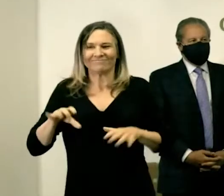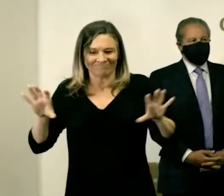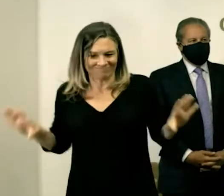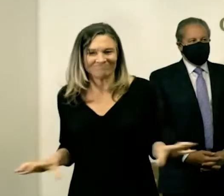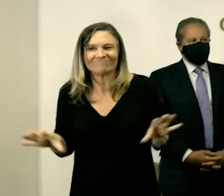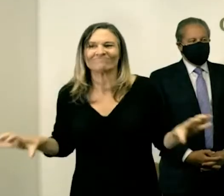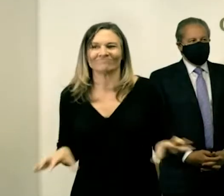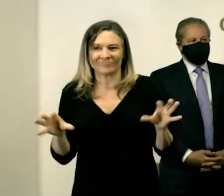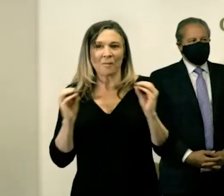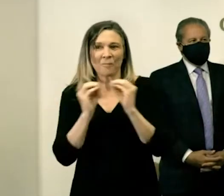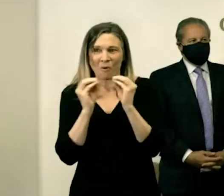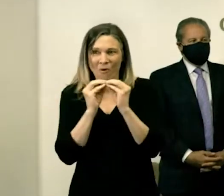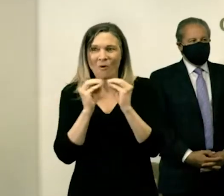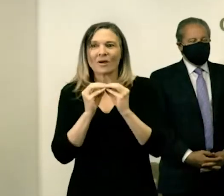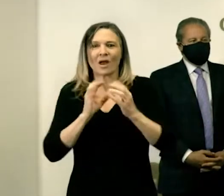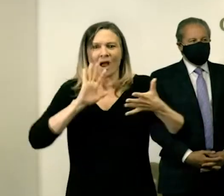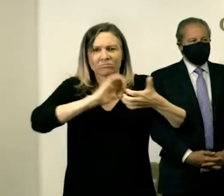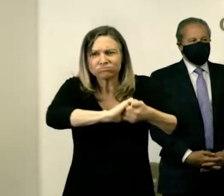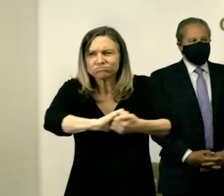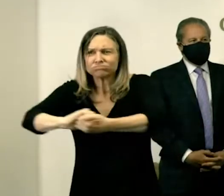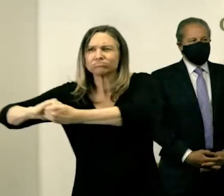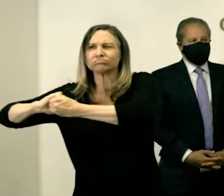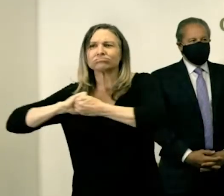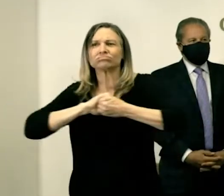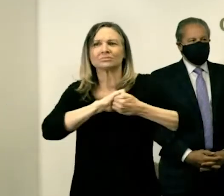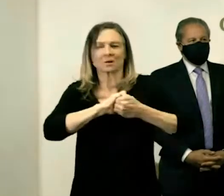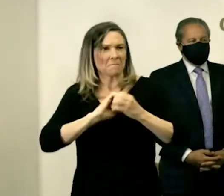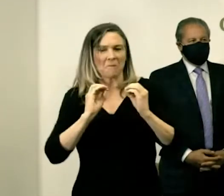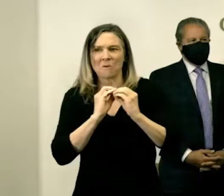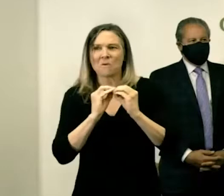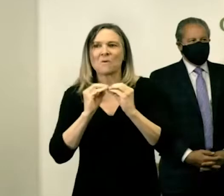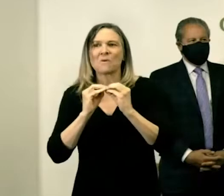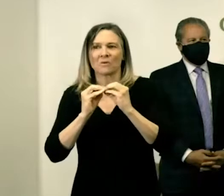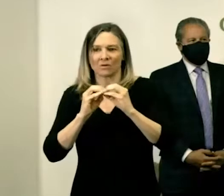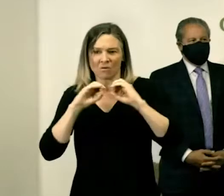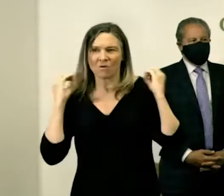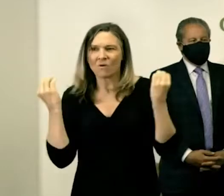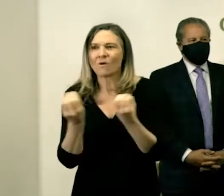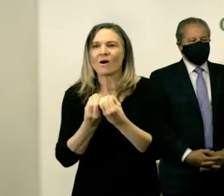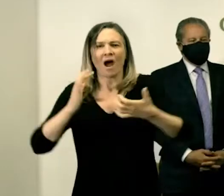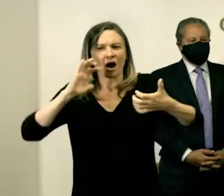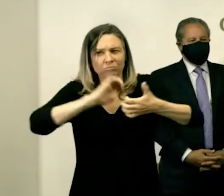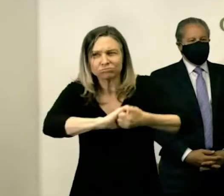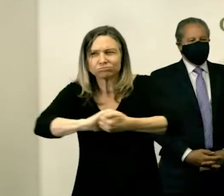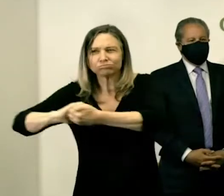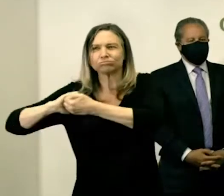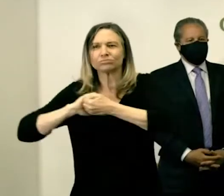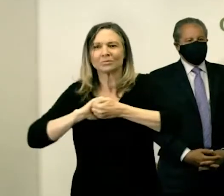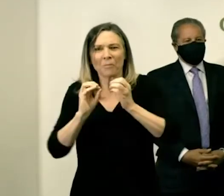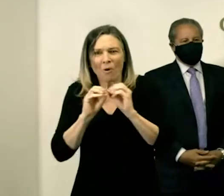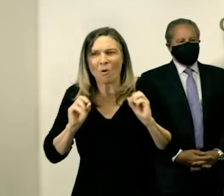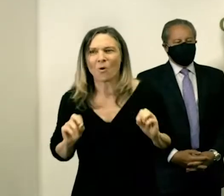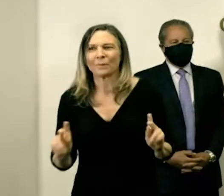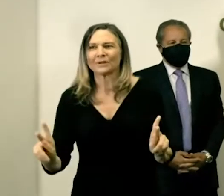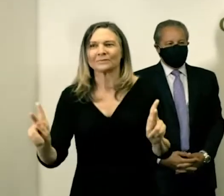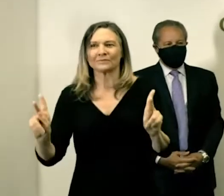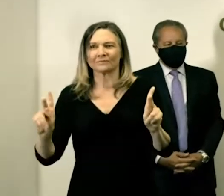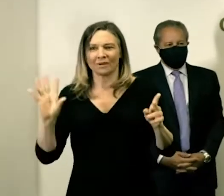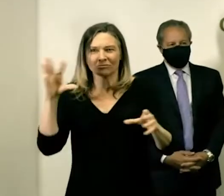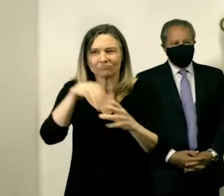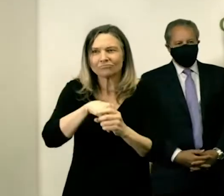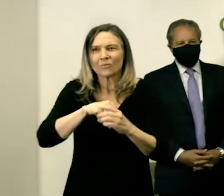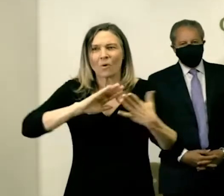more partnerships with organizations like this, more opportunities and more points of engagement, not only with